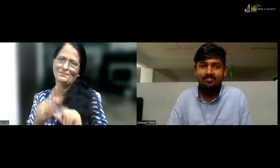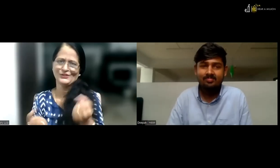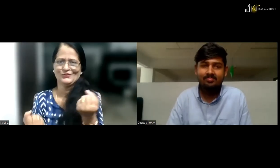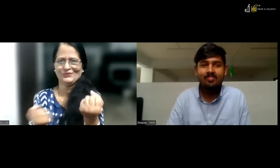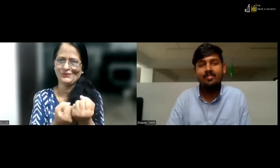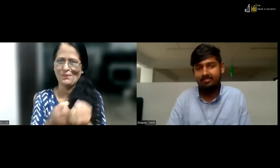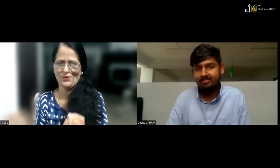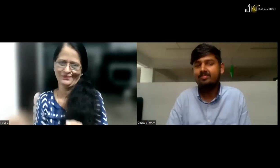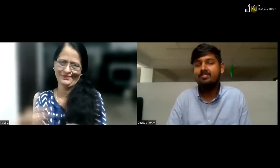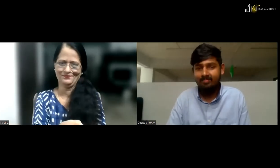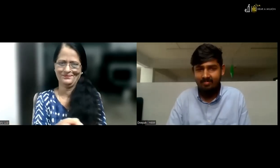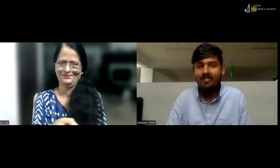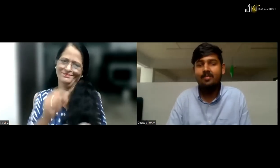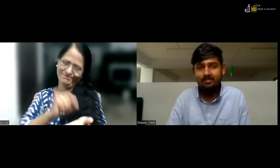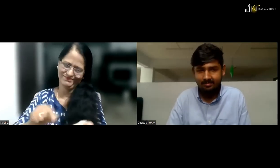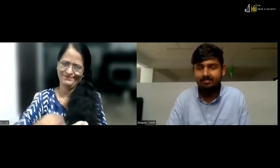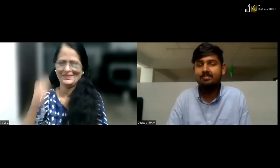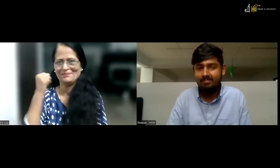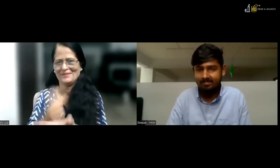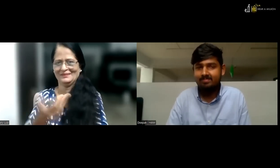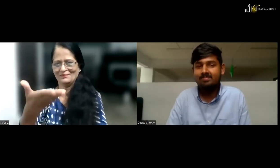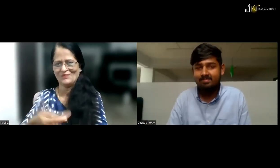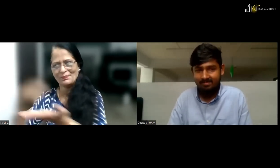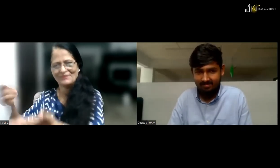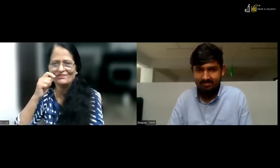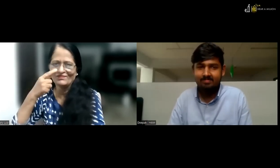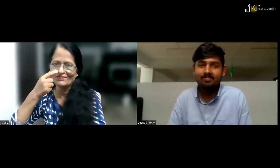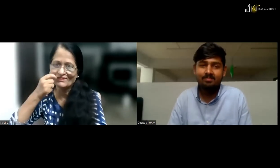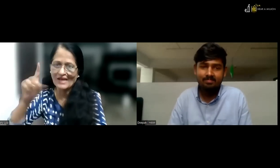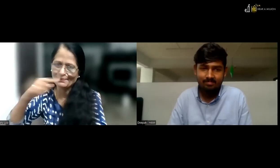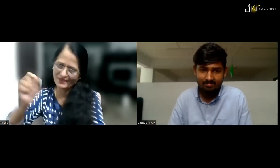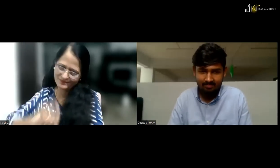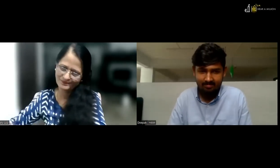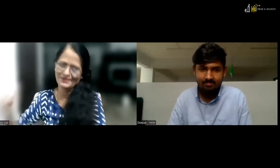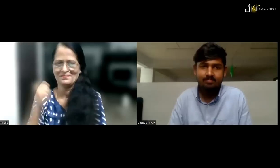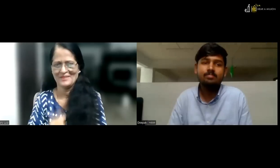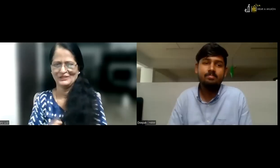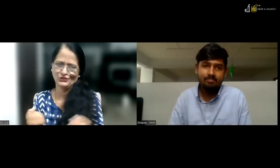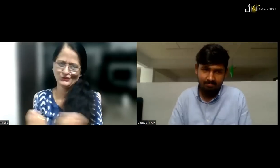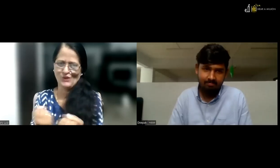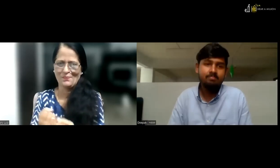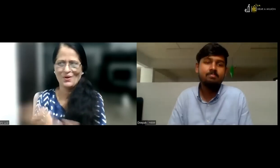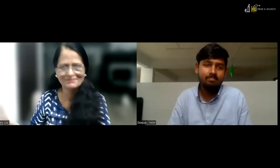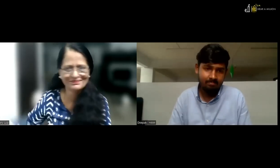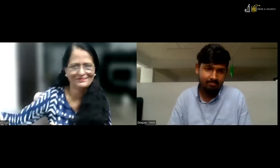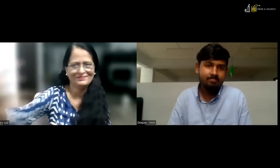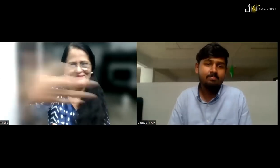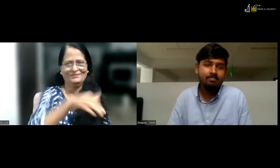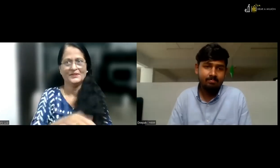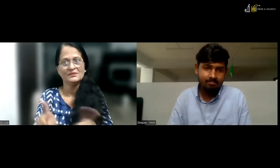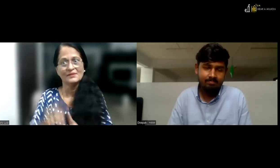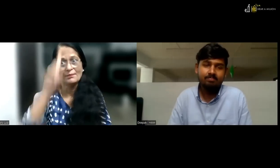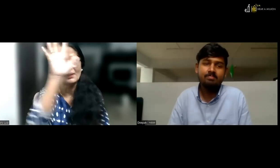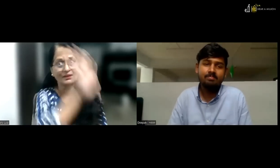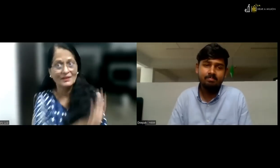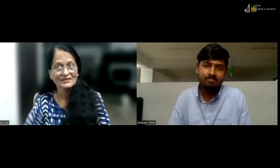the children's, it is the natural signing skill which they acquire, the language, first language. So parents must sign this because